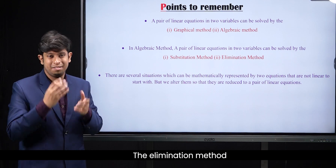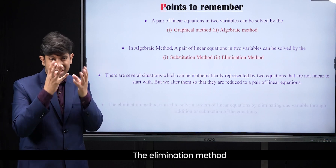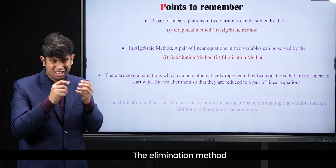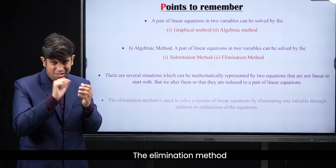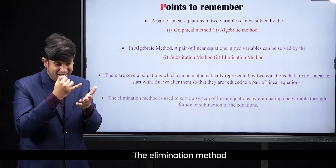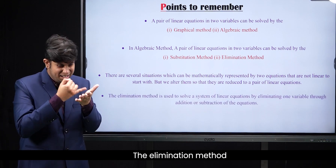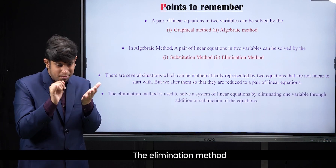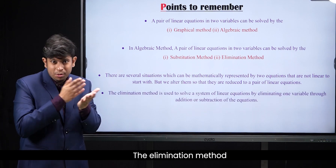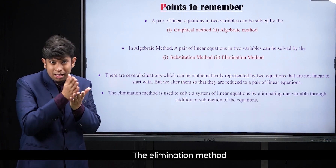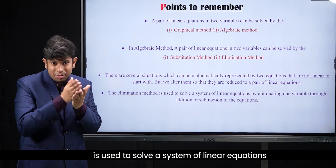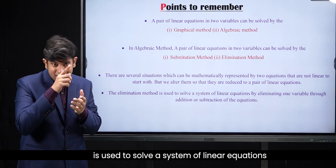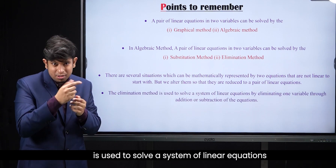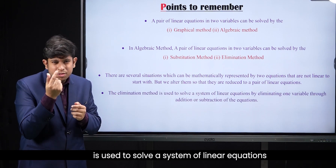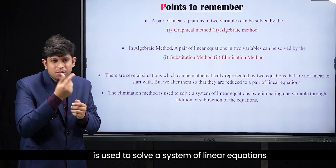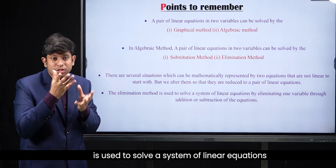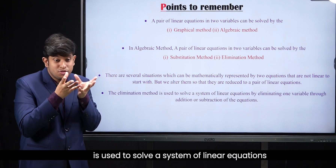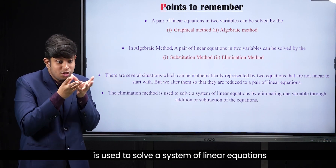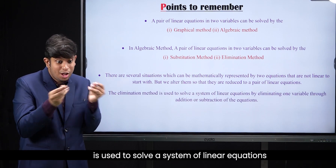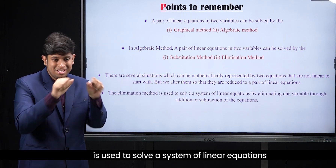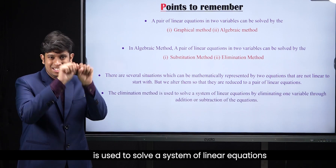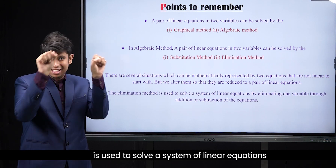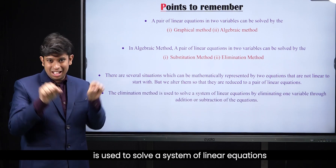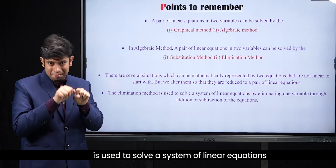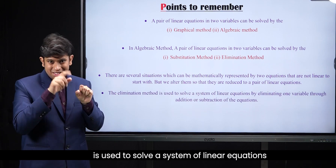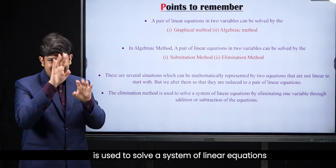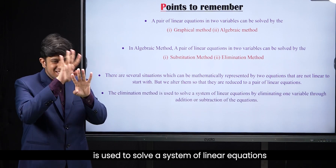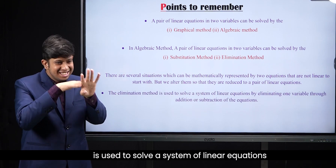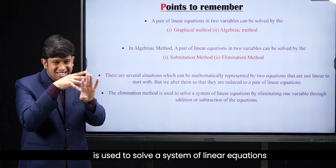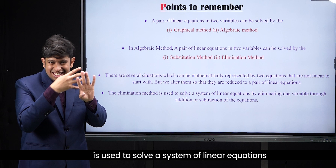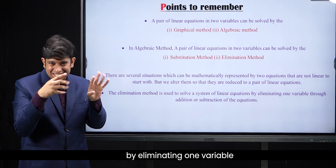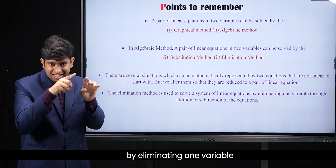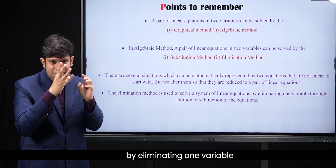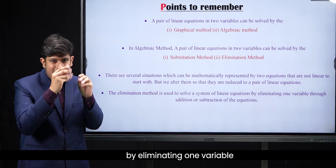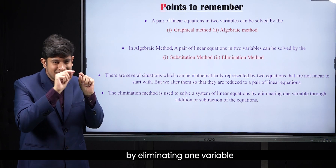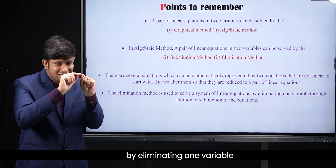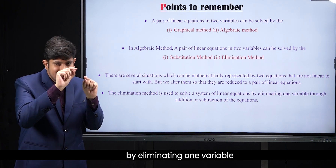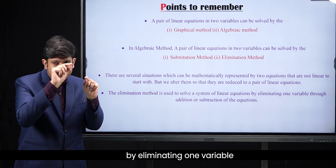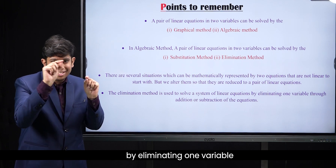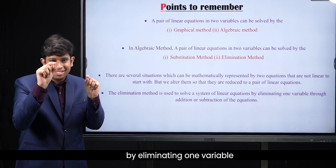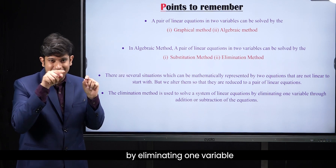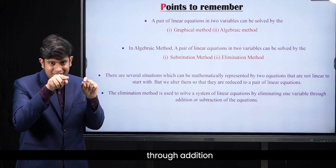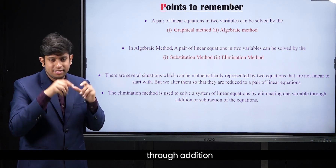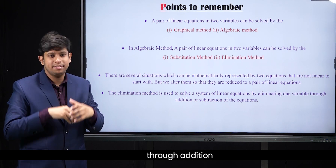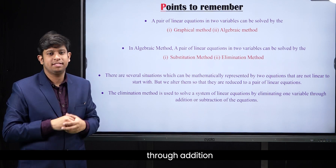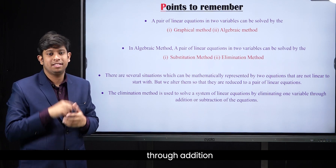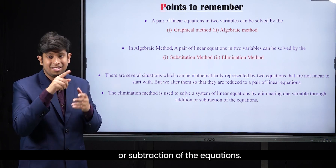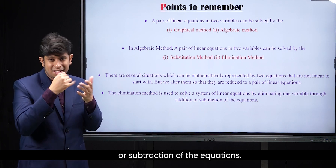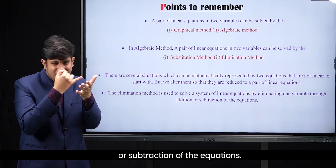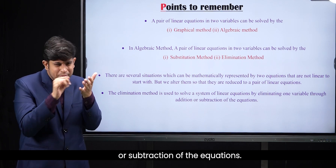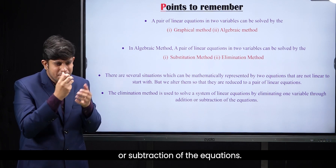The elimination method is used to solve a system of linear equations by eliminating one variable through addition or subtraction of